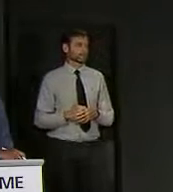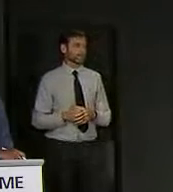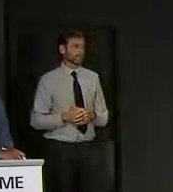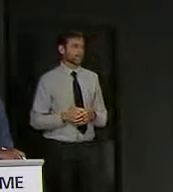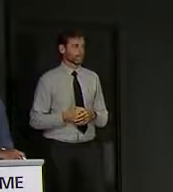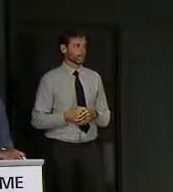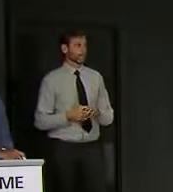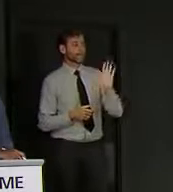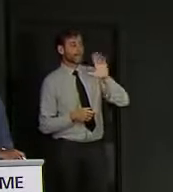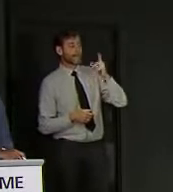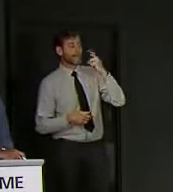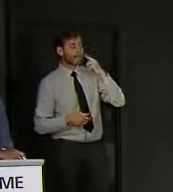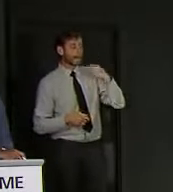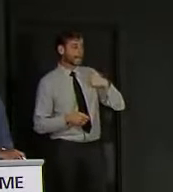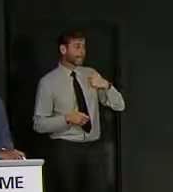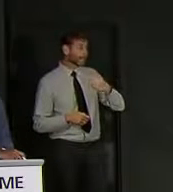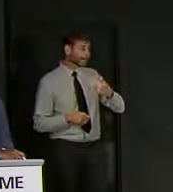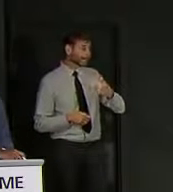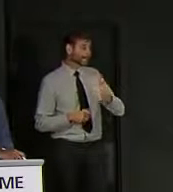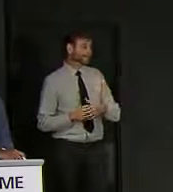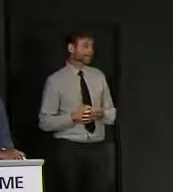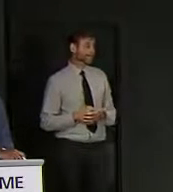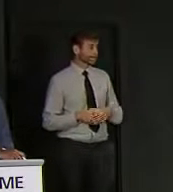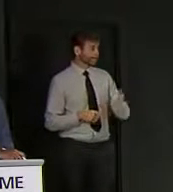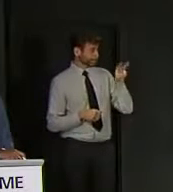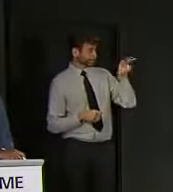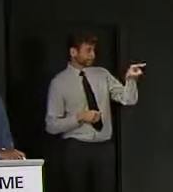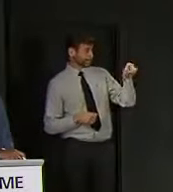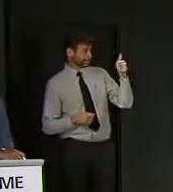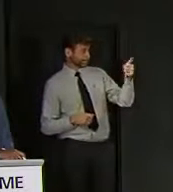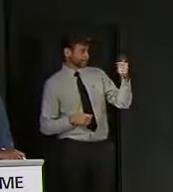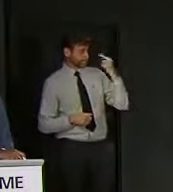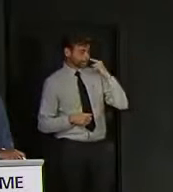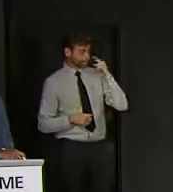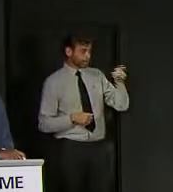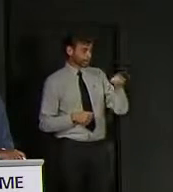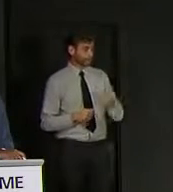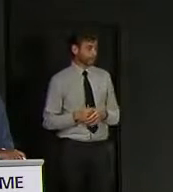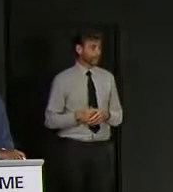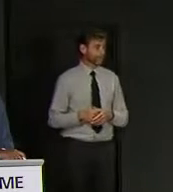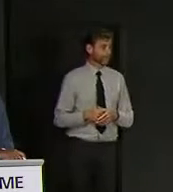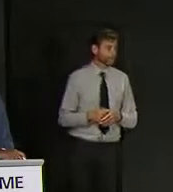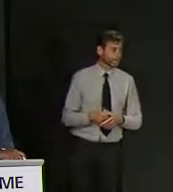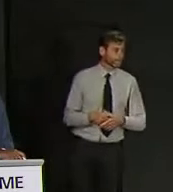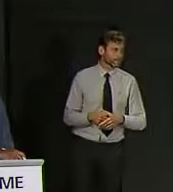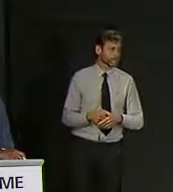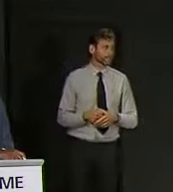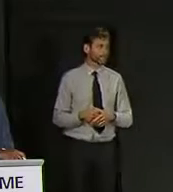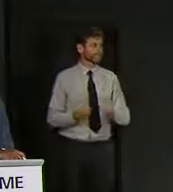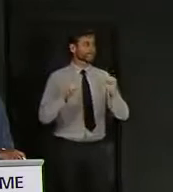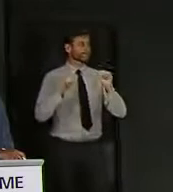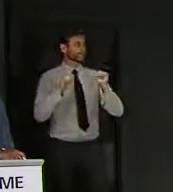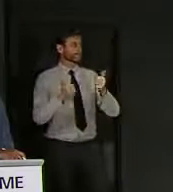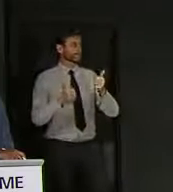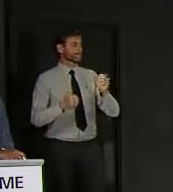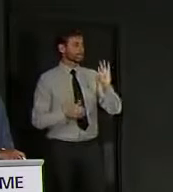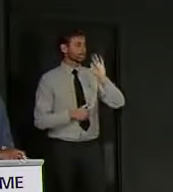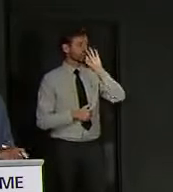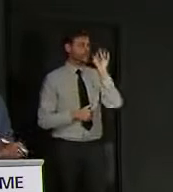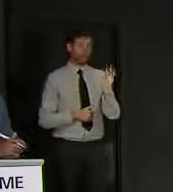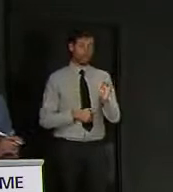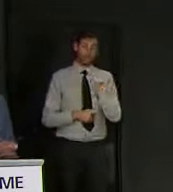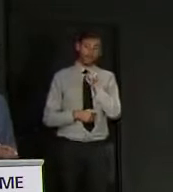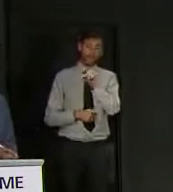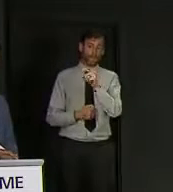Hi, can you hear me? Can hear you, Chris, and I can see you now as well. Hi, can you hear me now? Sorry. A question for the